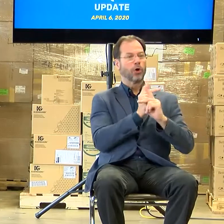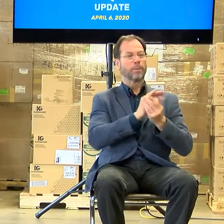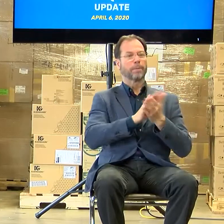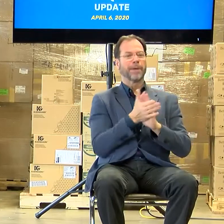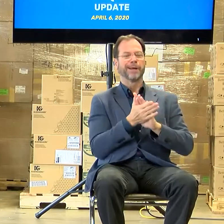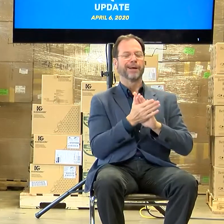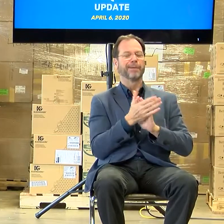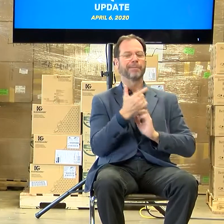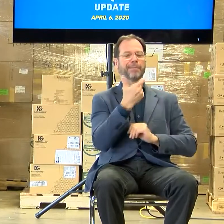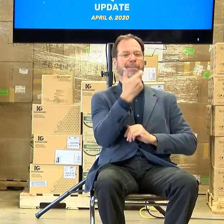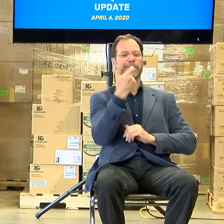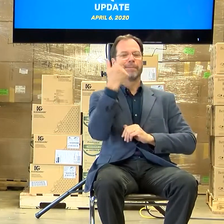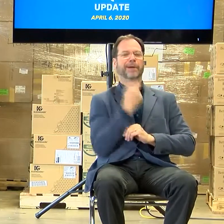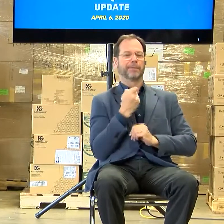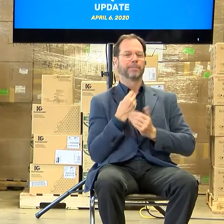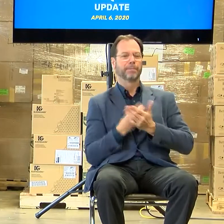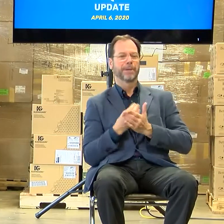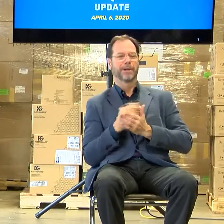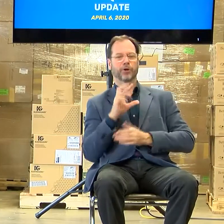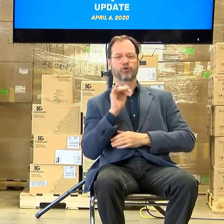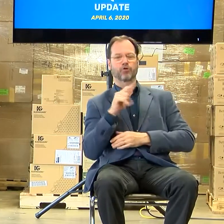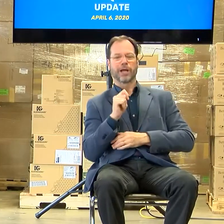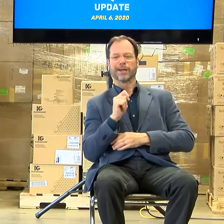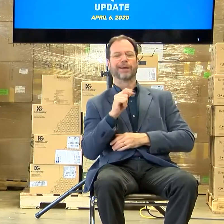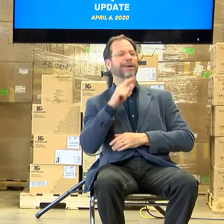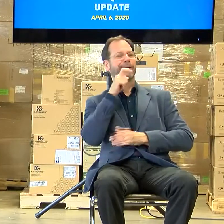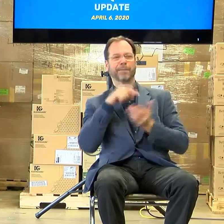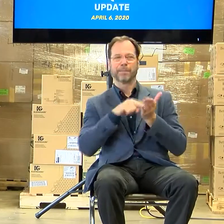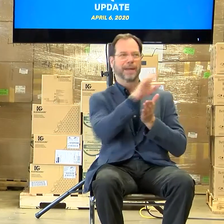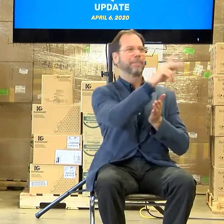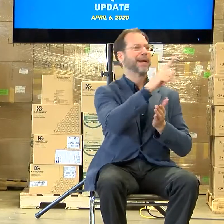grant, meaning that the amount would not have to be repaid.